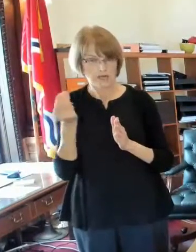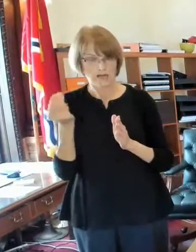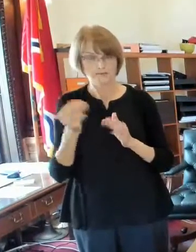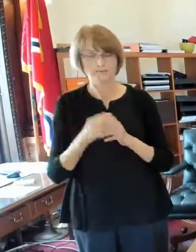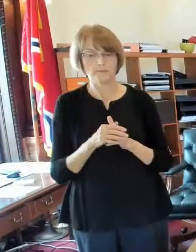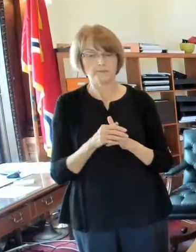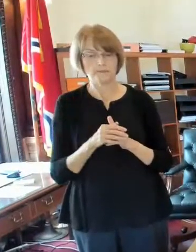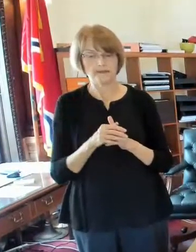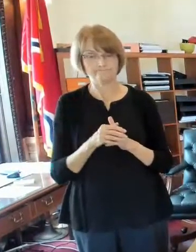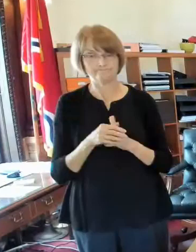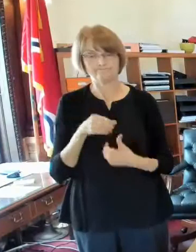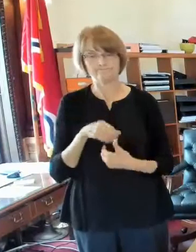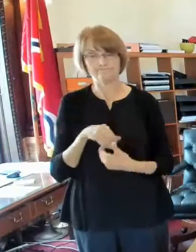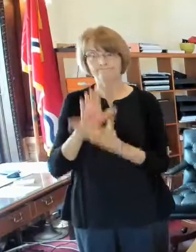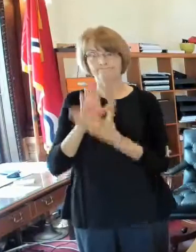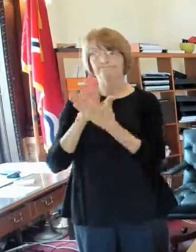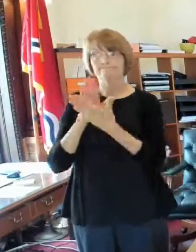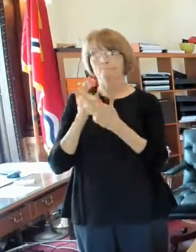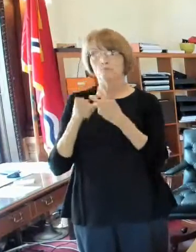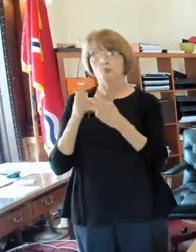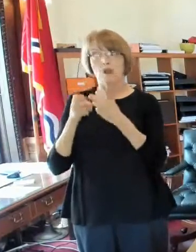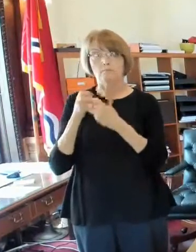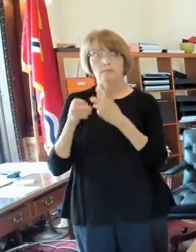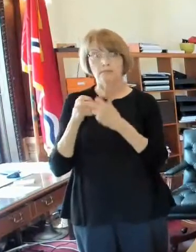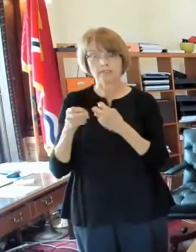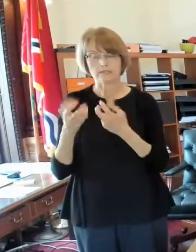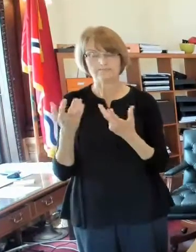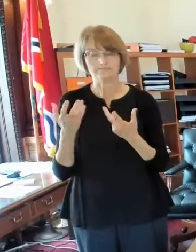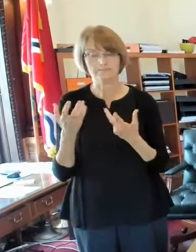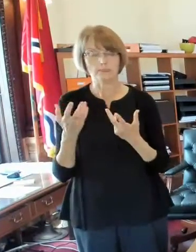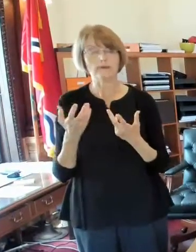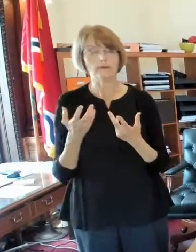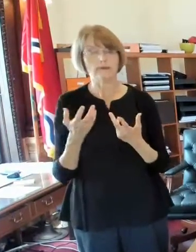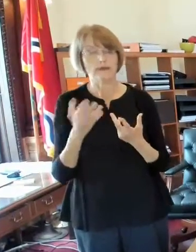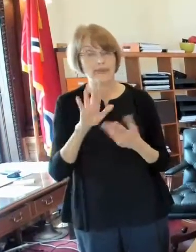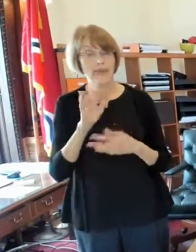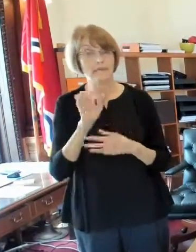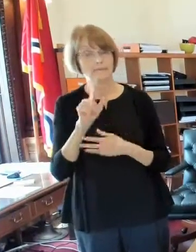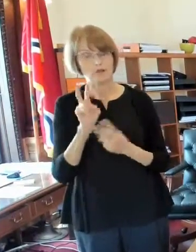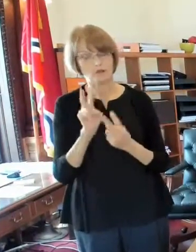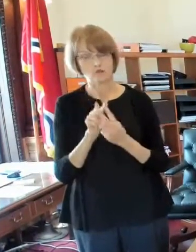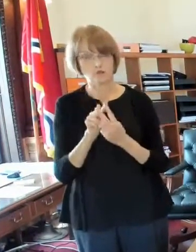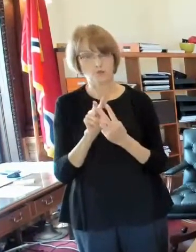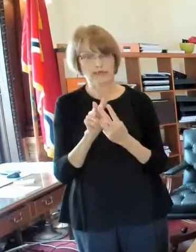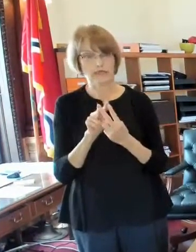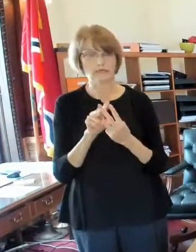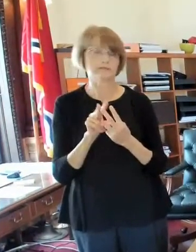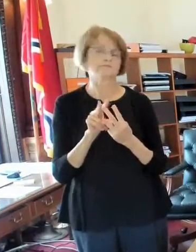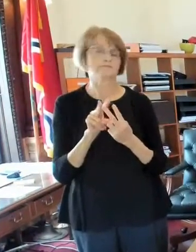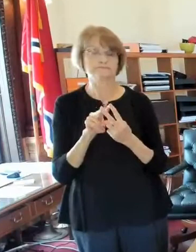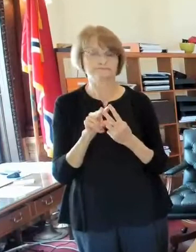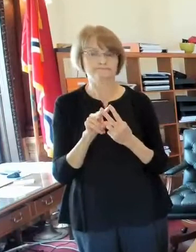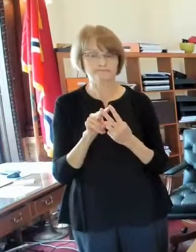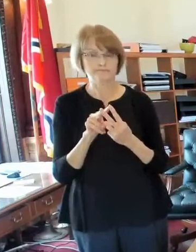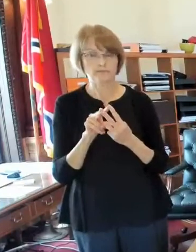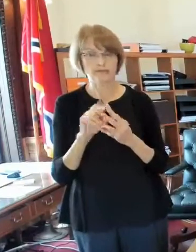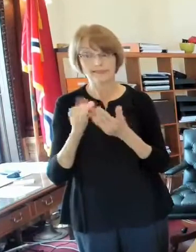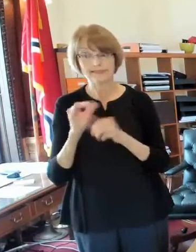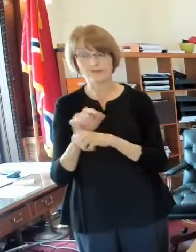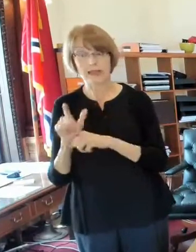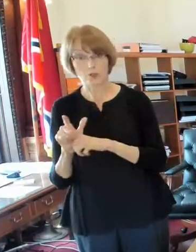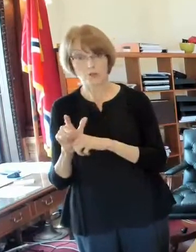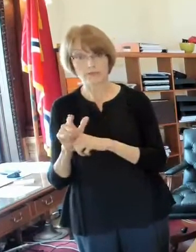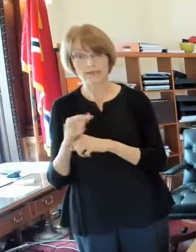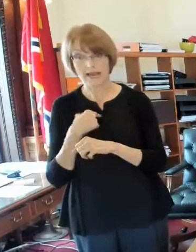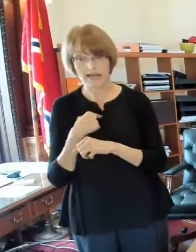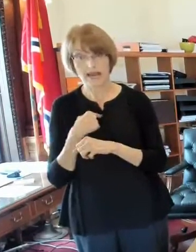it ran into some additional difficulty. There are two things in that bill that the city of St. Louis and I